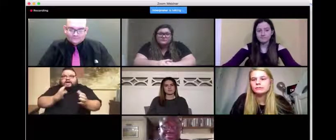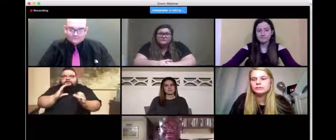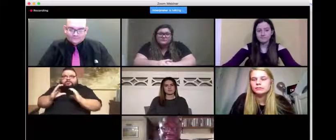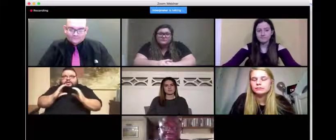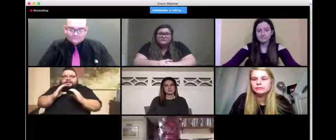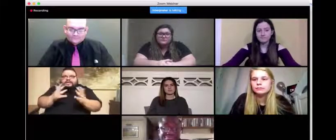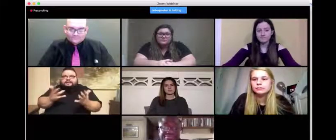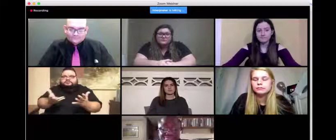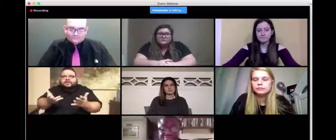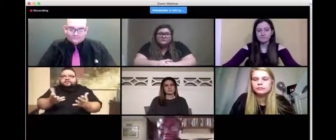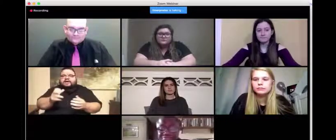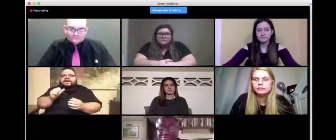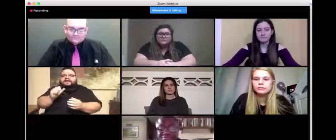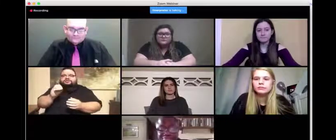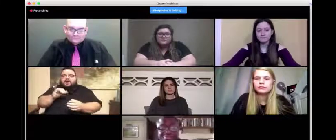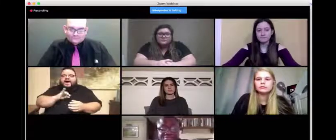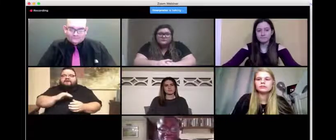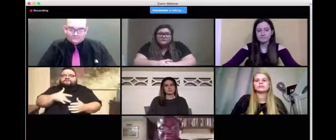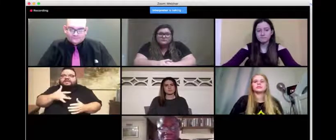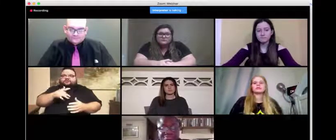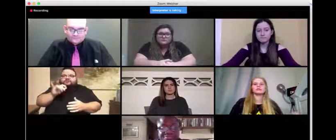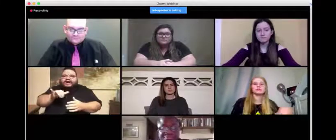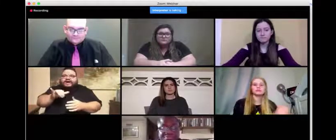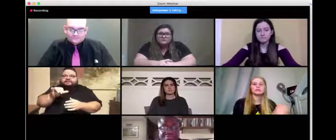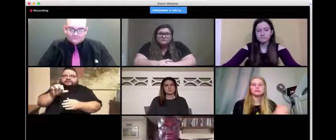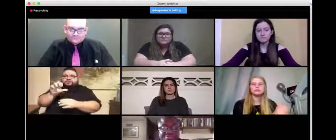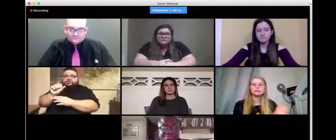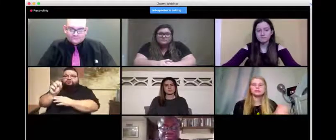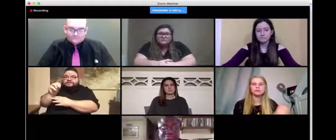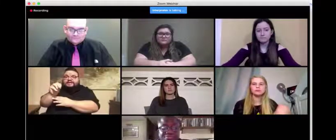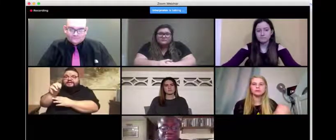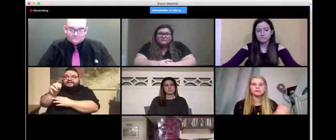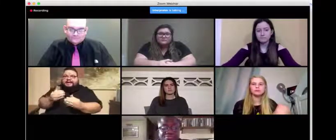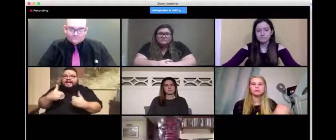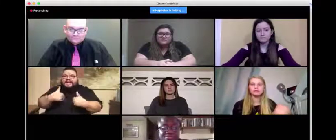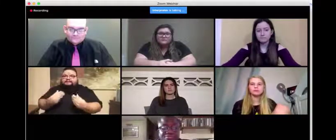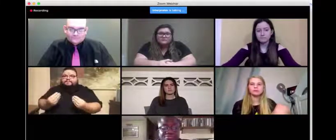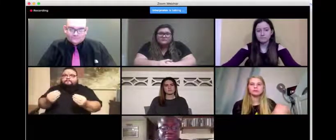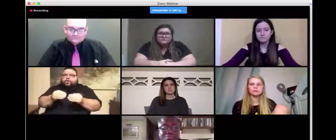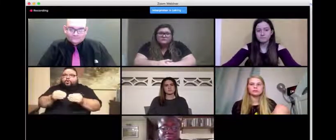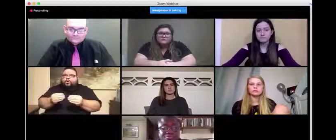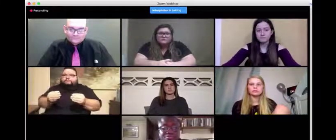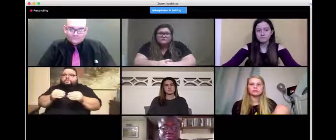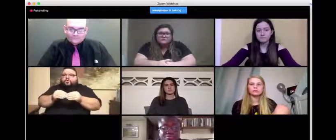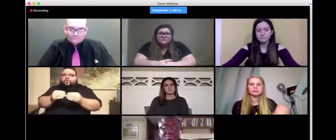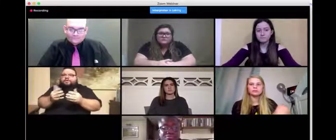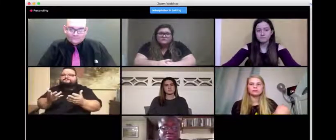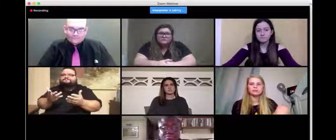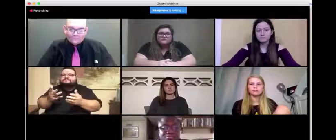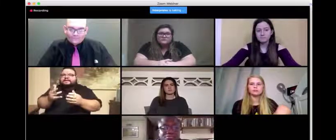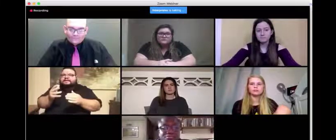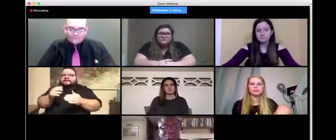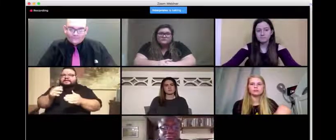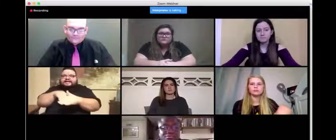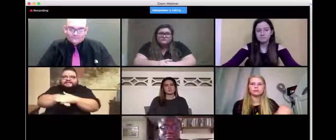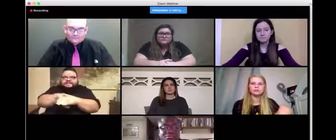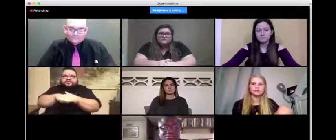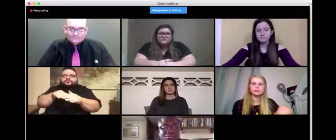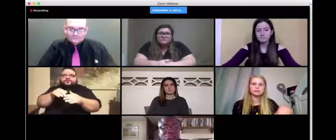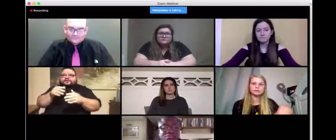media has brought in much more exposure, accessibility, awareness, and experiences.